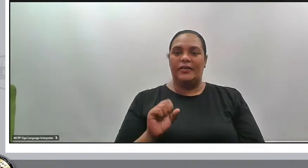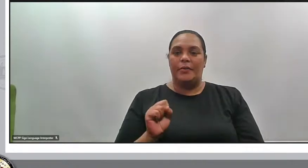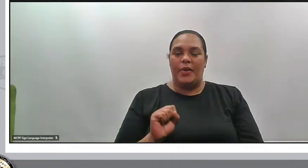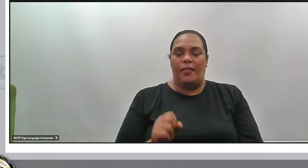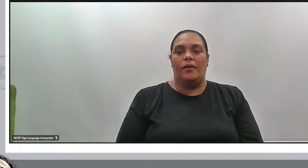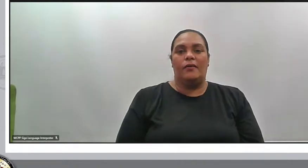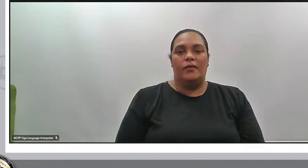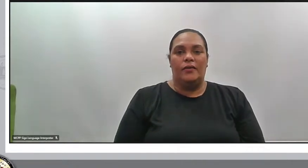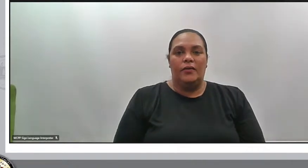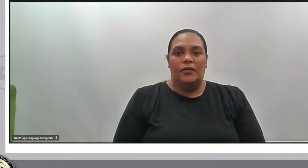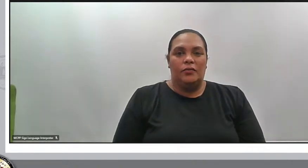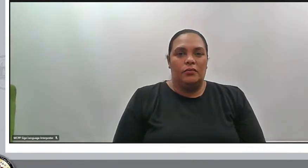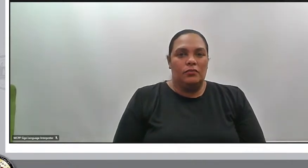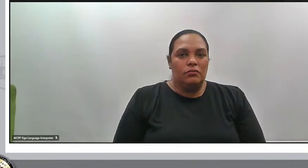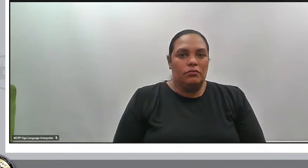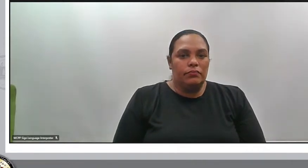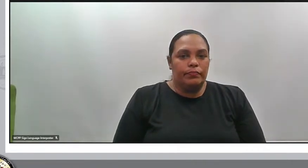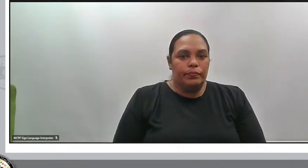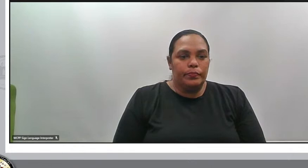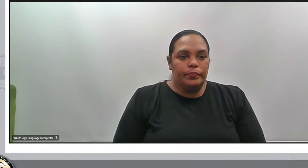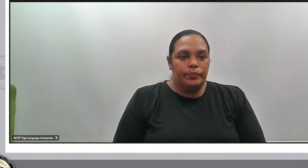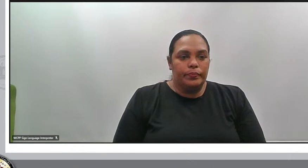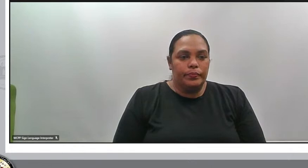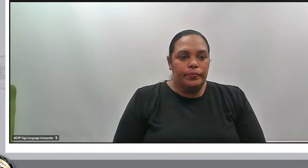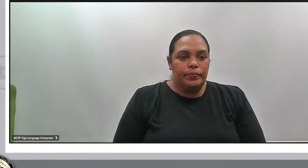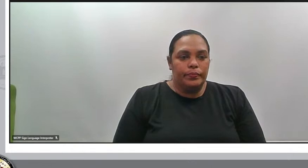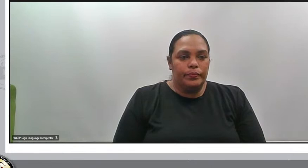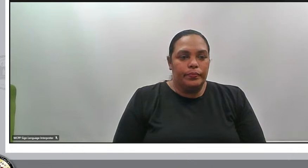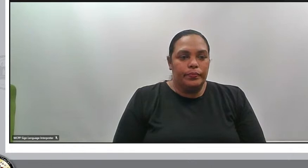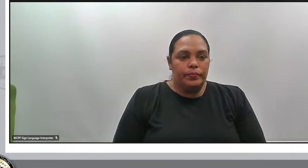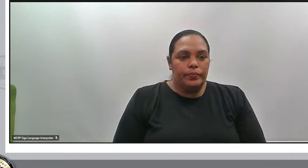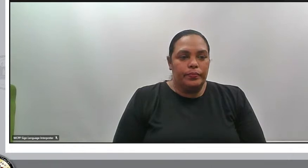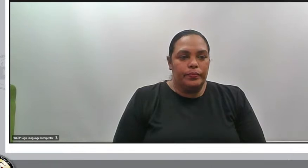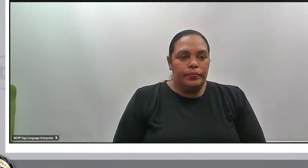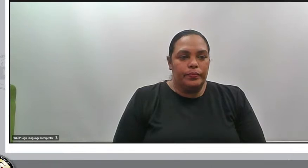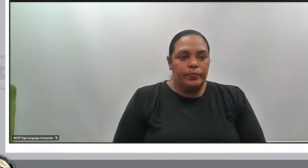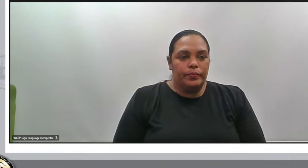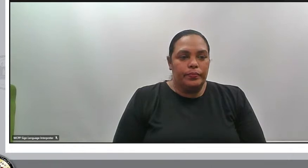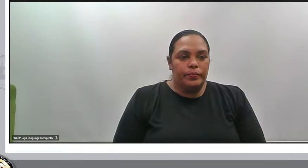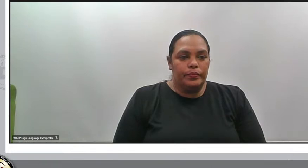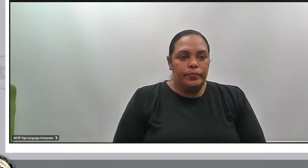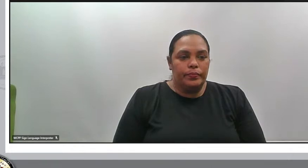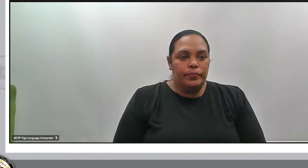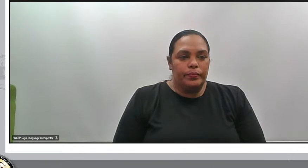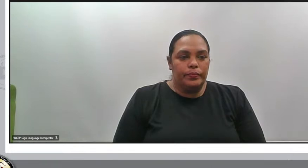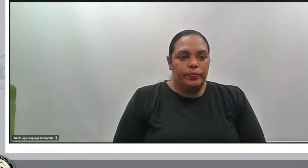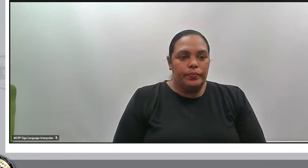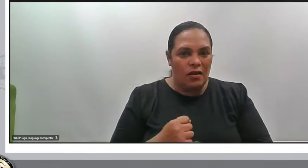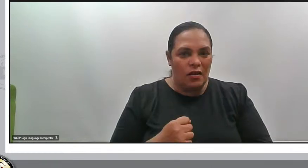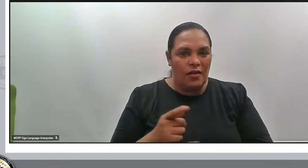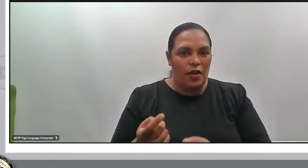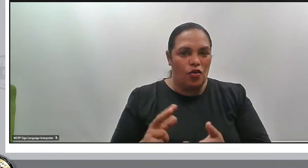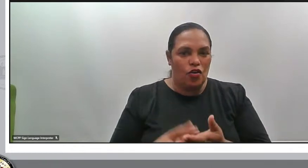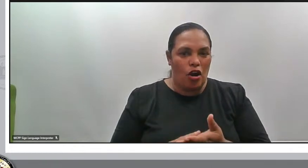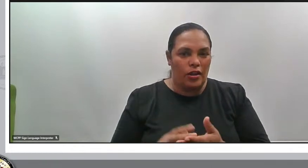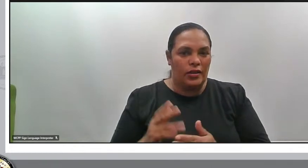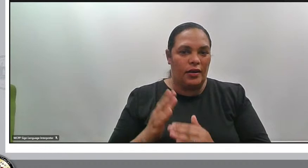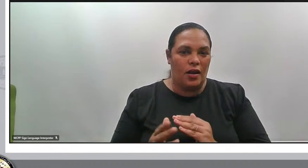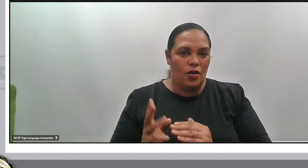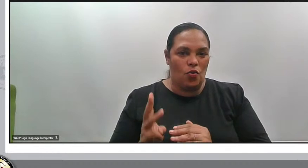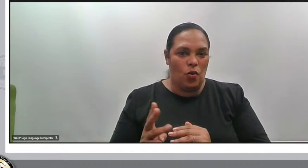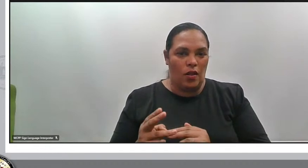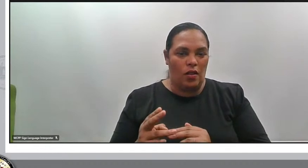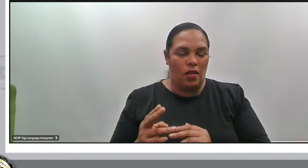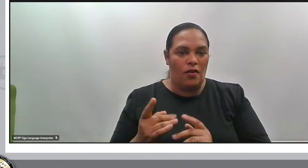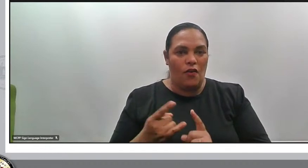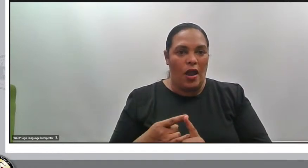you, Chairperson. Chairperson, this year it's a year where in the Hansard contract is coming to an end.